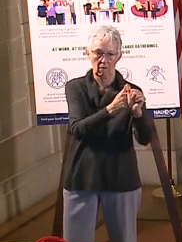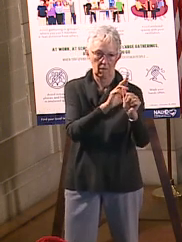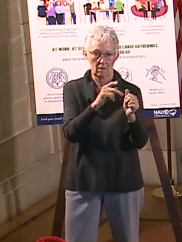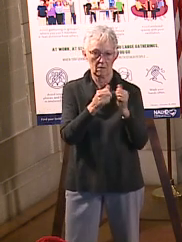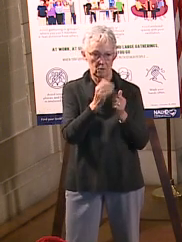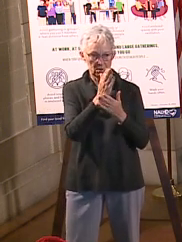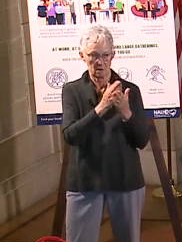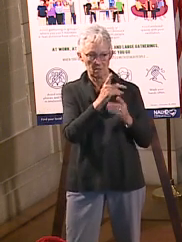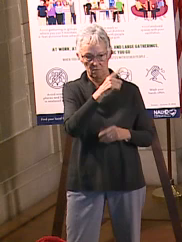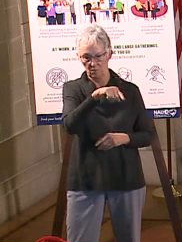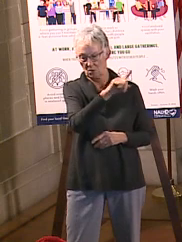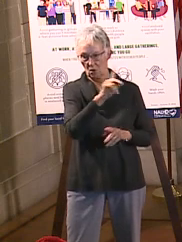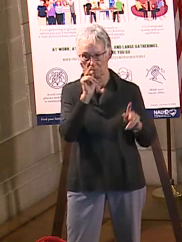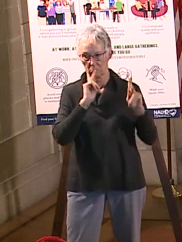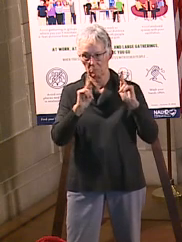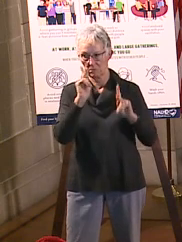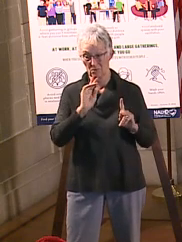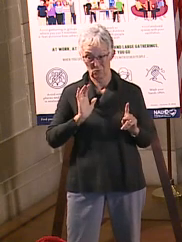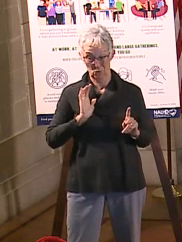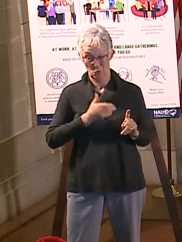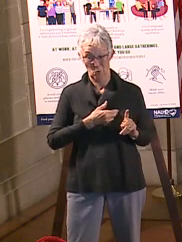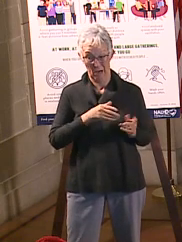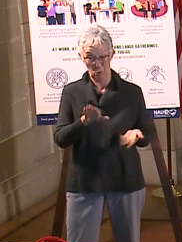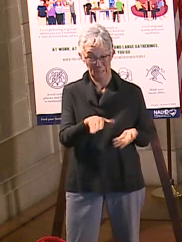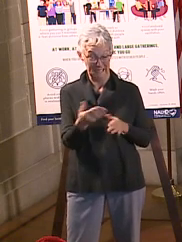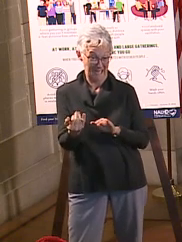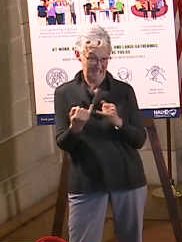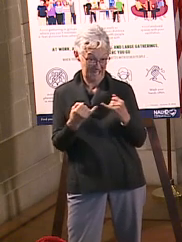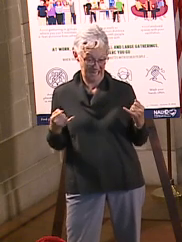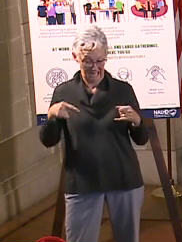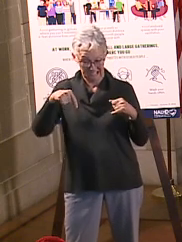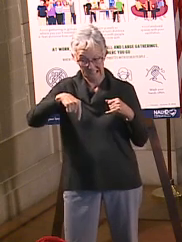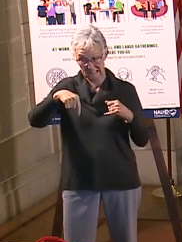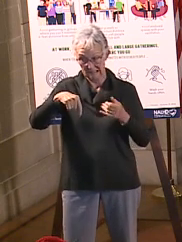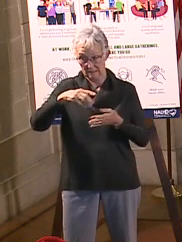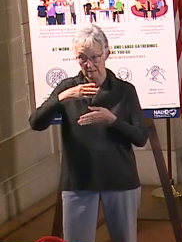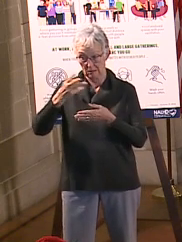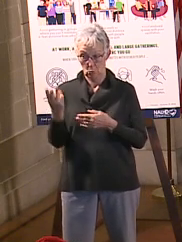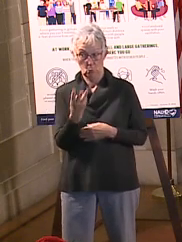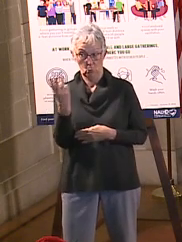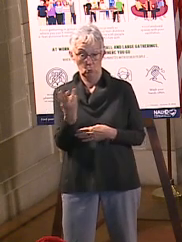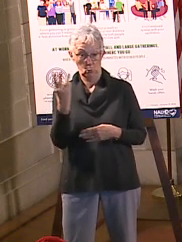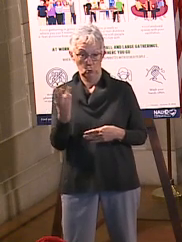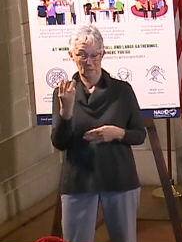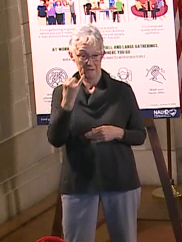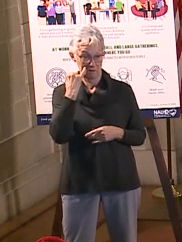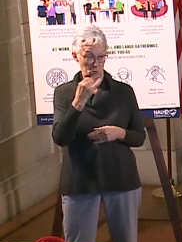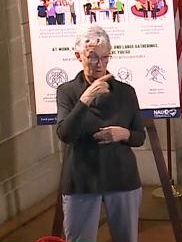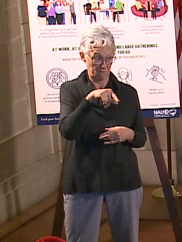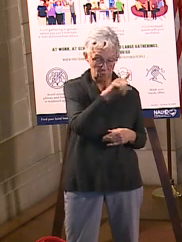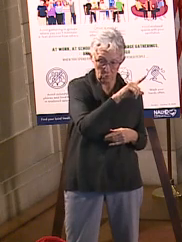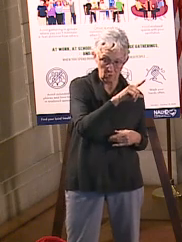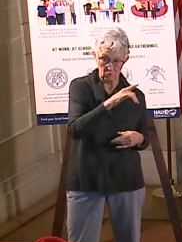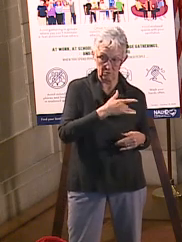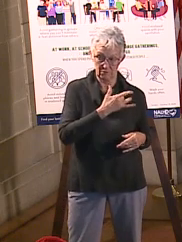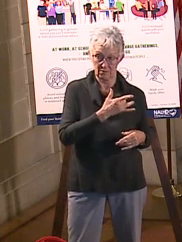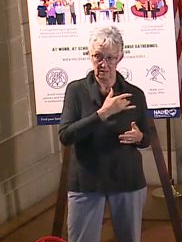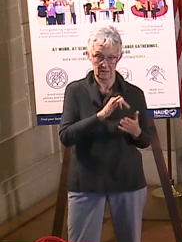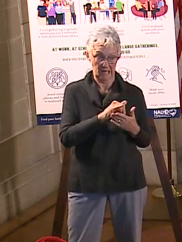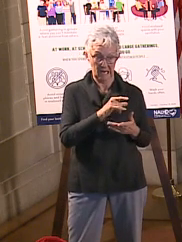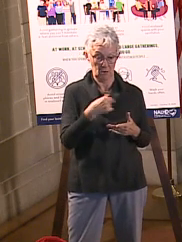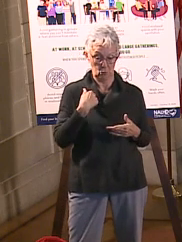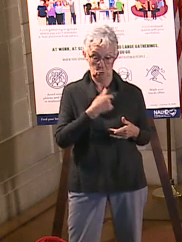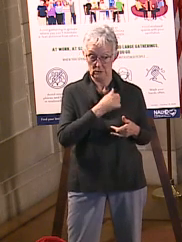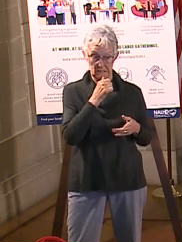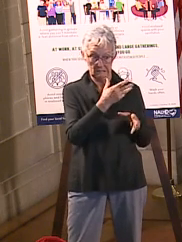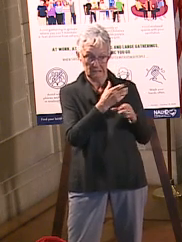deadline of Wednesday, so if you think that your application was not being considered or that was rejected in error, Wednesday's the deadline to